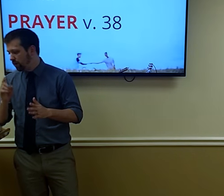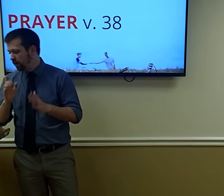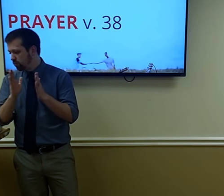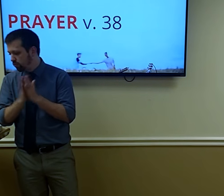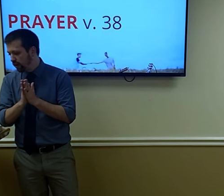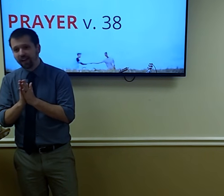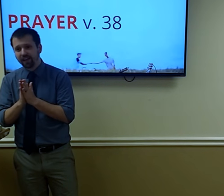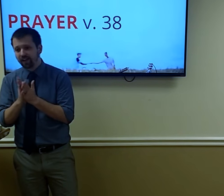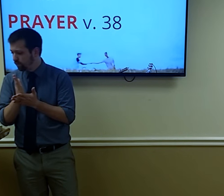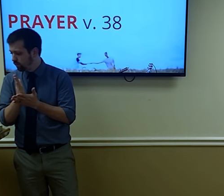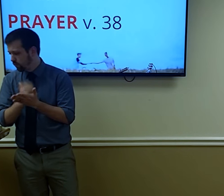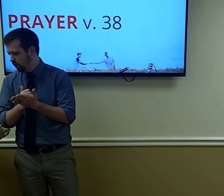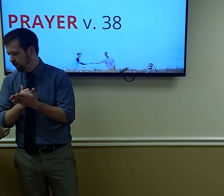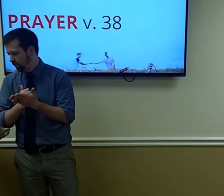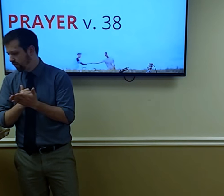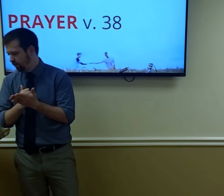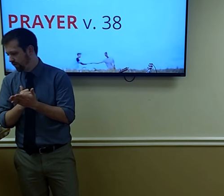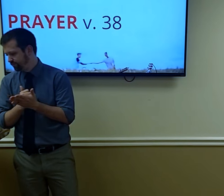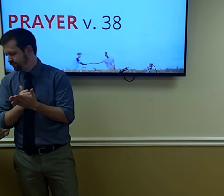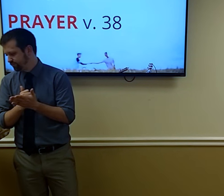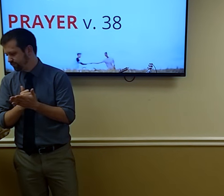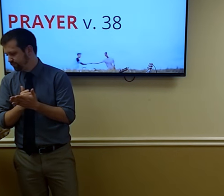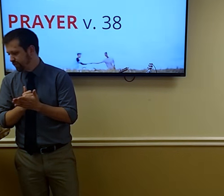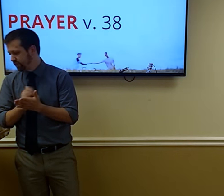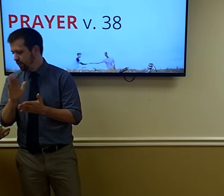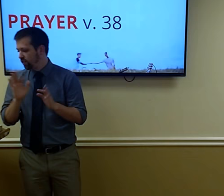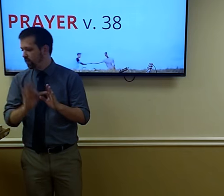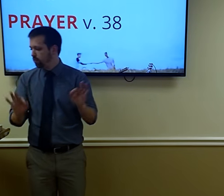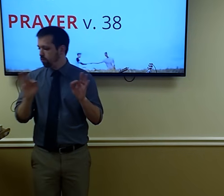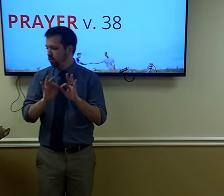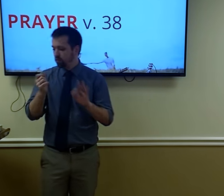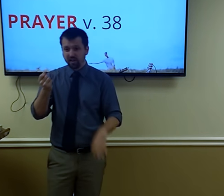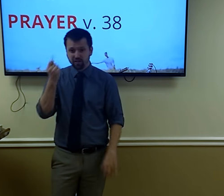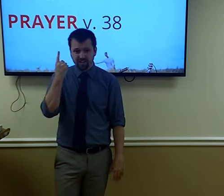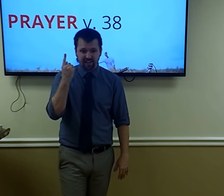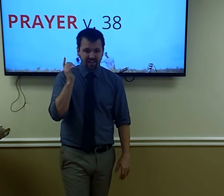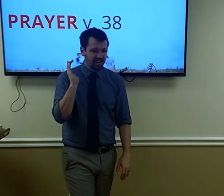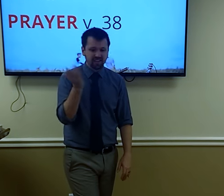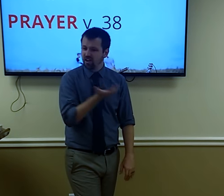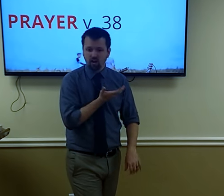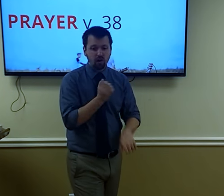We need to pray for the harvest. So it's important we understand that it's not our